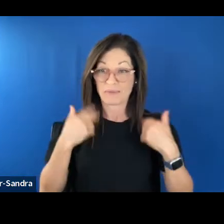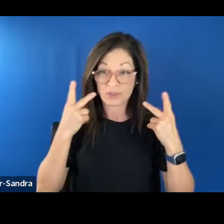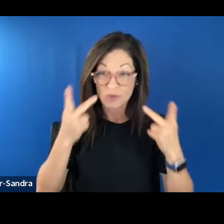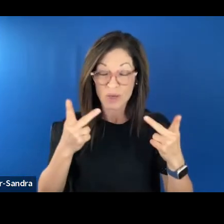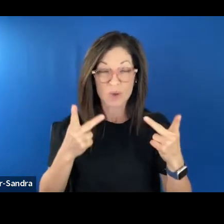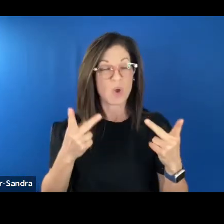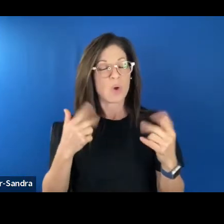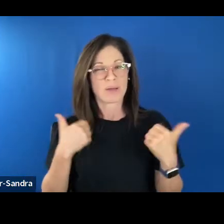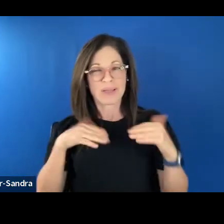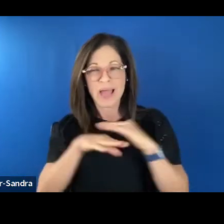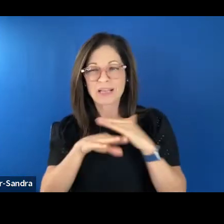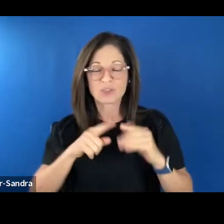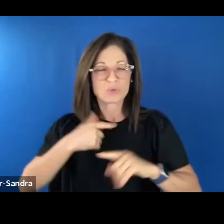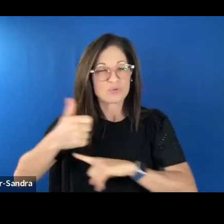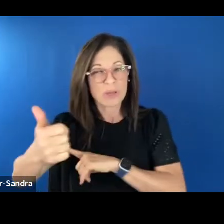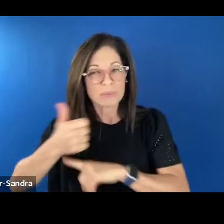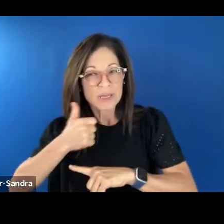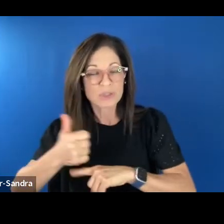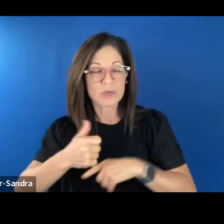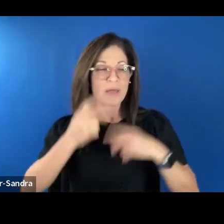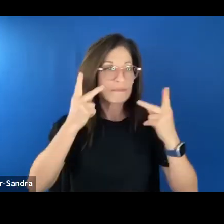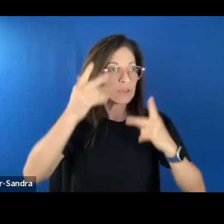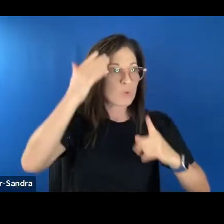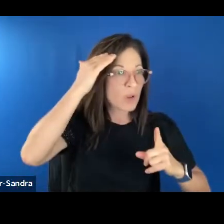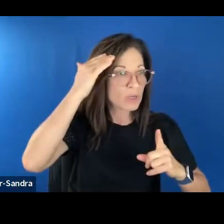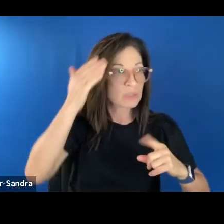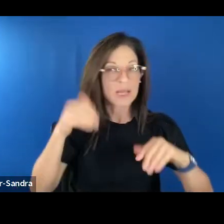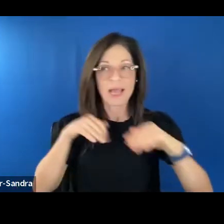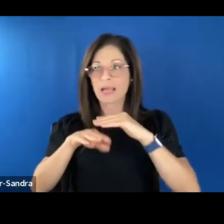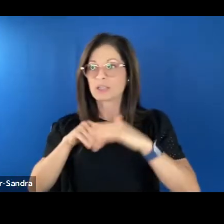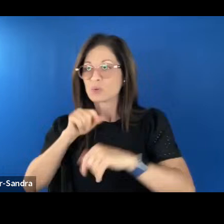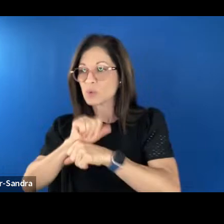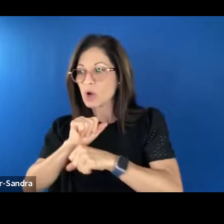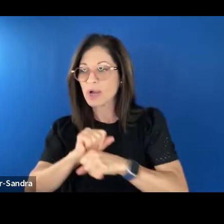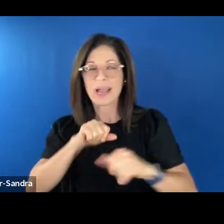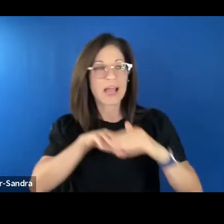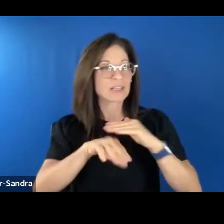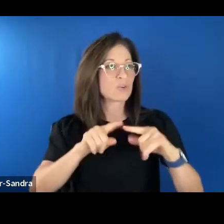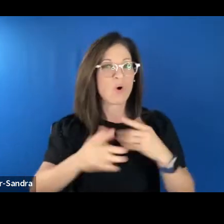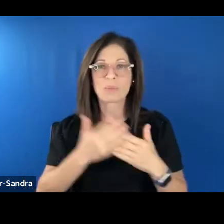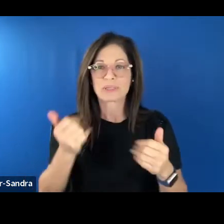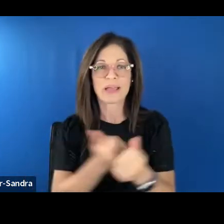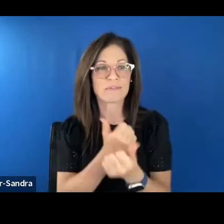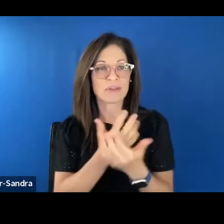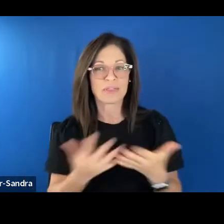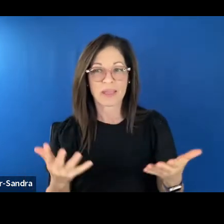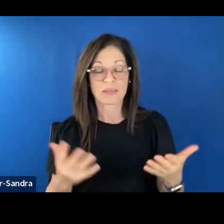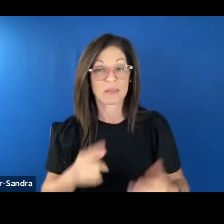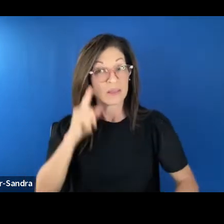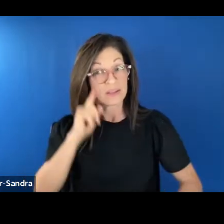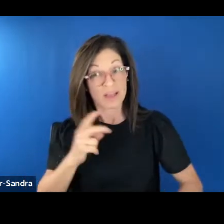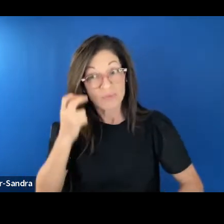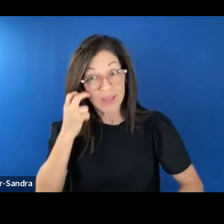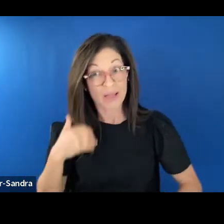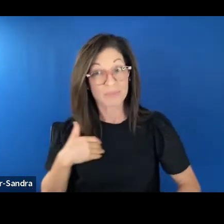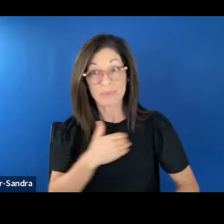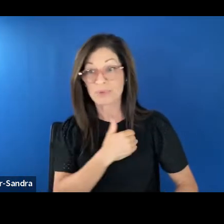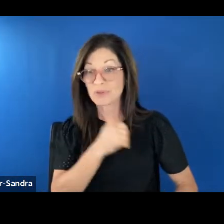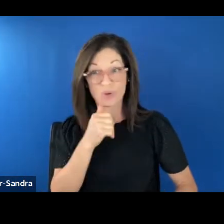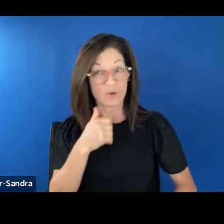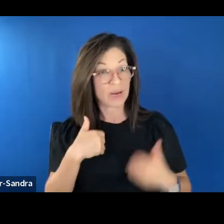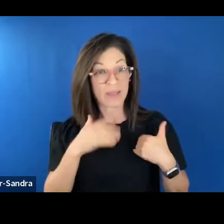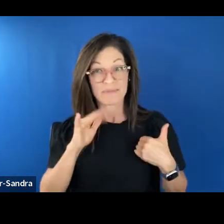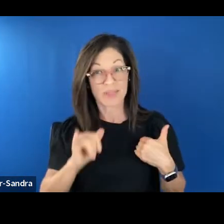transportation, visual awareness, access to work, access to nearly everything. When deafblind members do not have